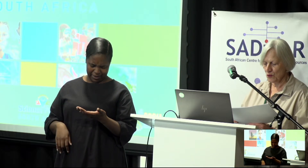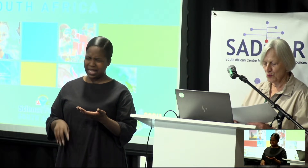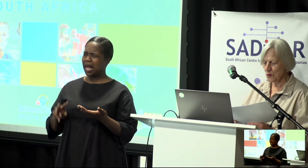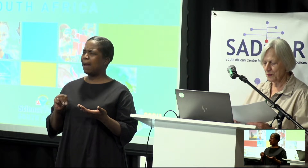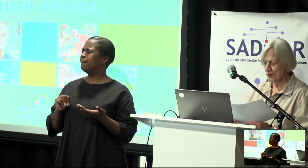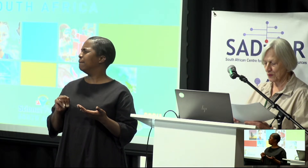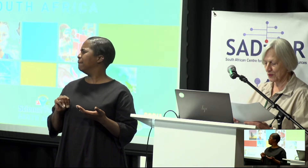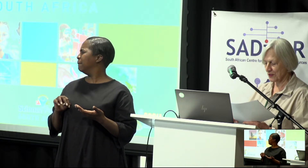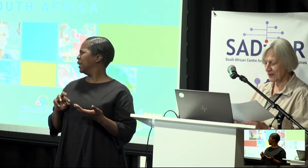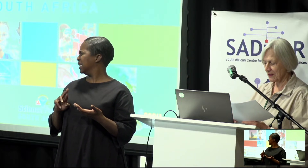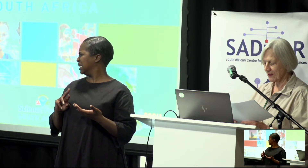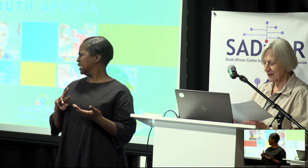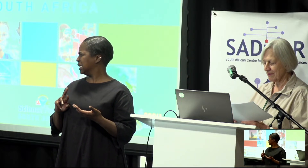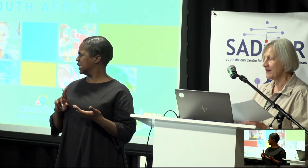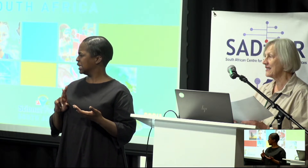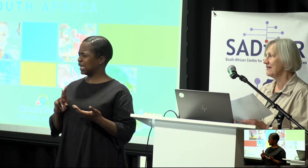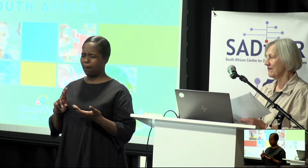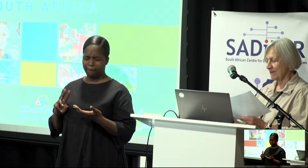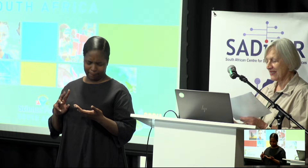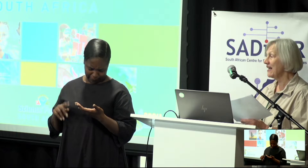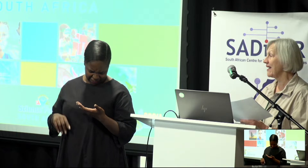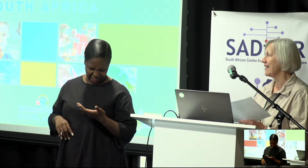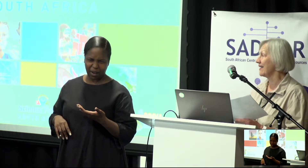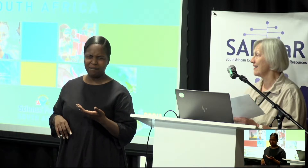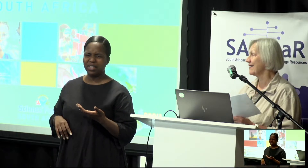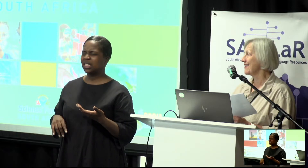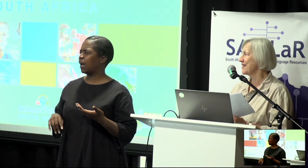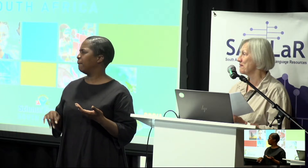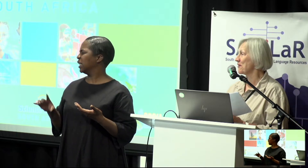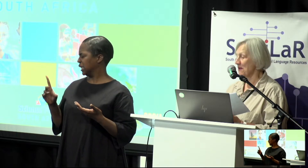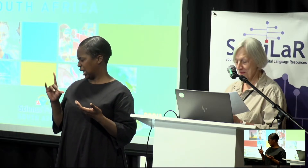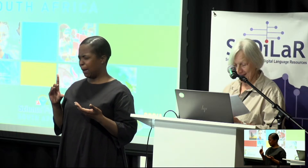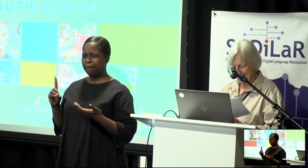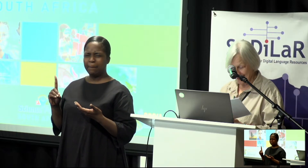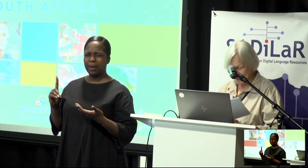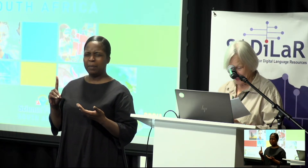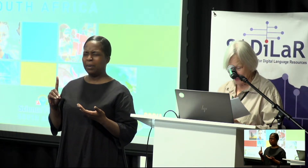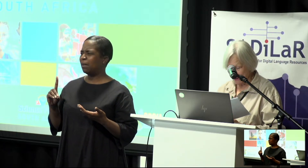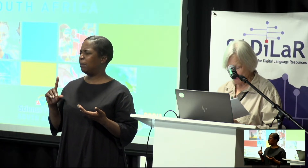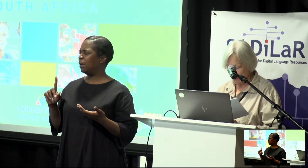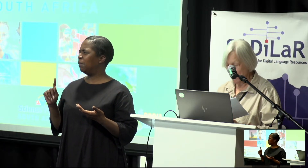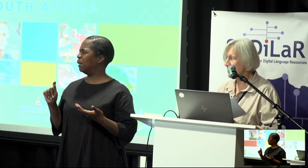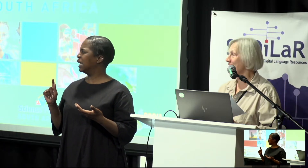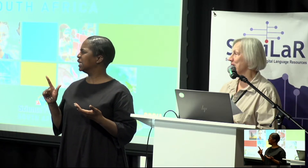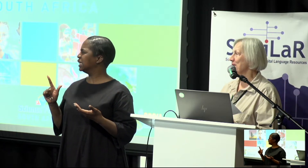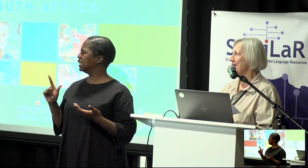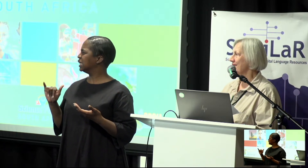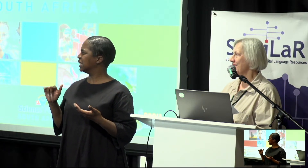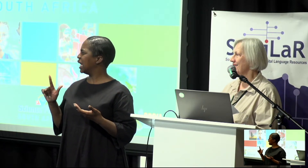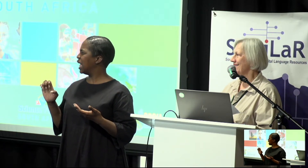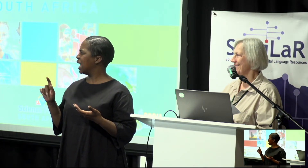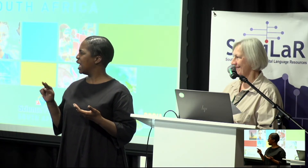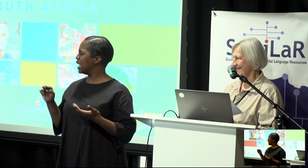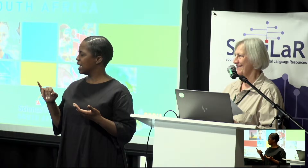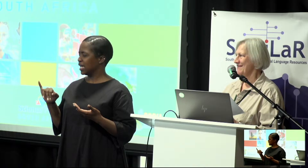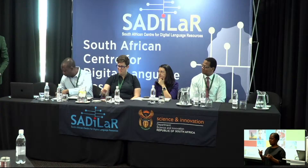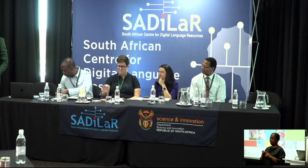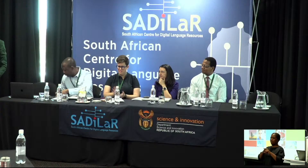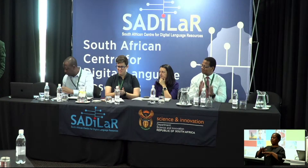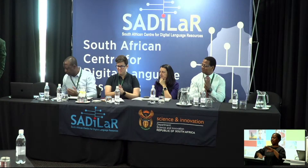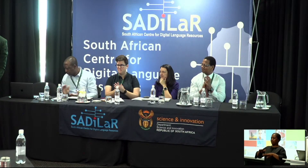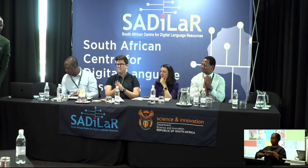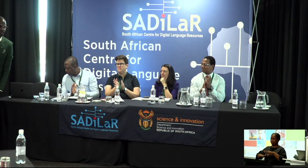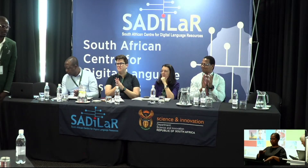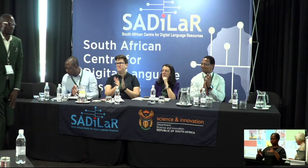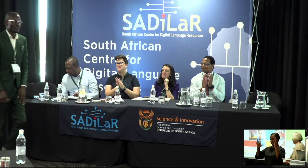Mr. Nsuku Pius Ntileni from Pansalp.